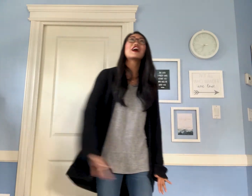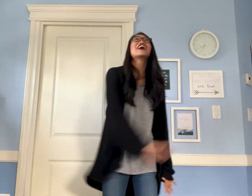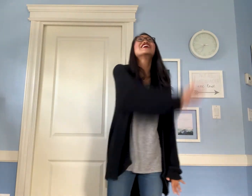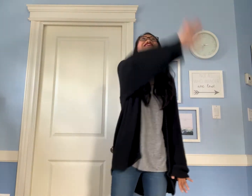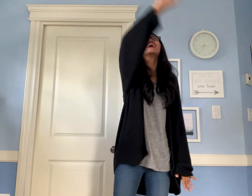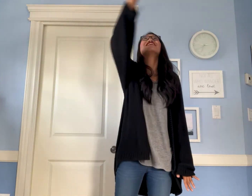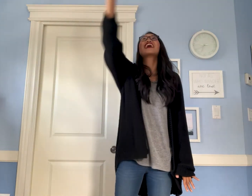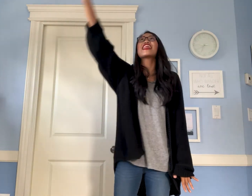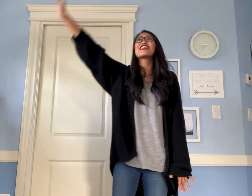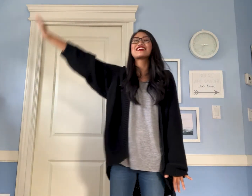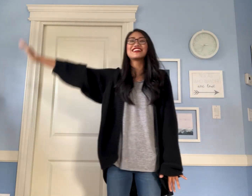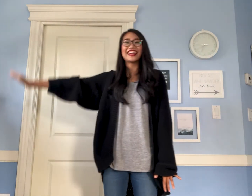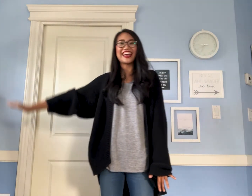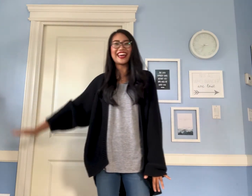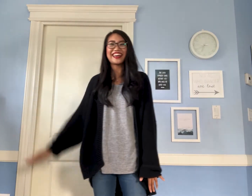every other name